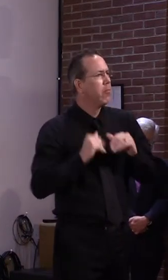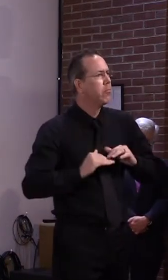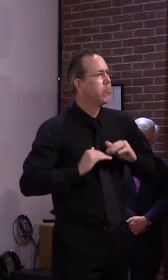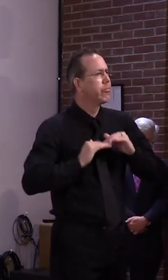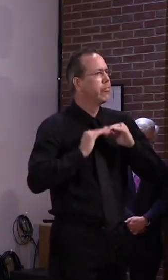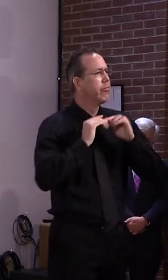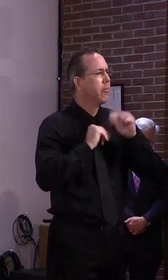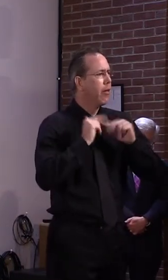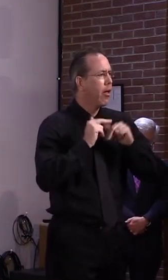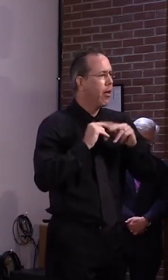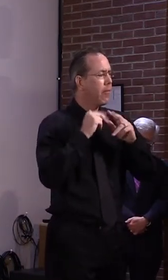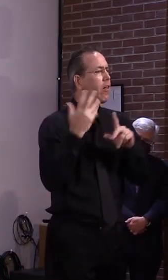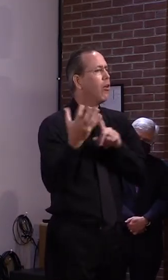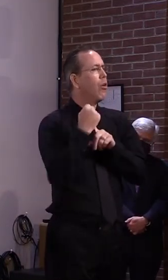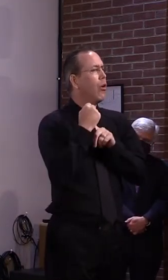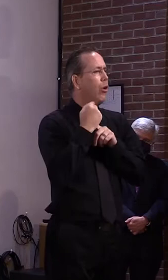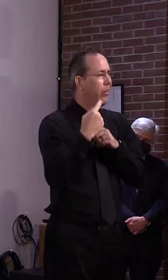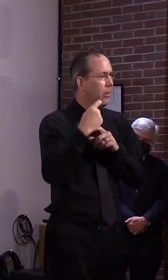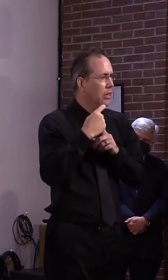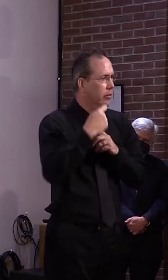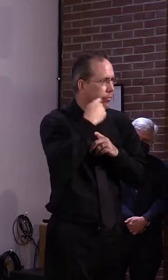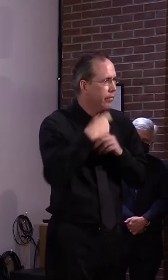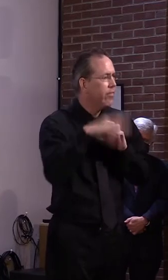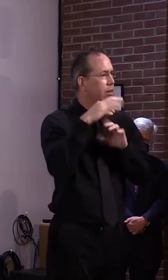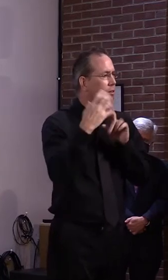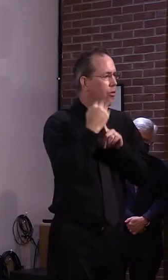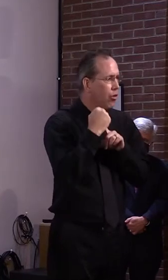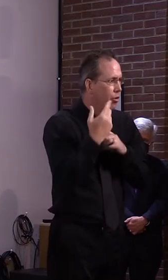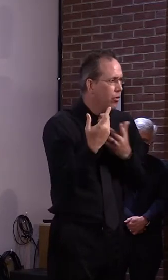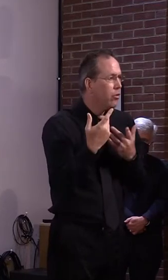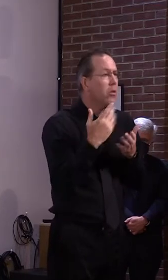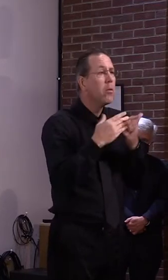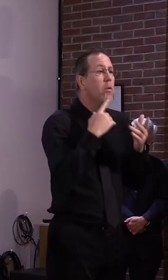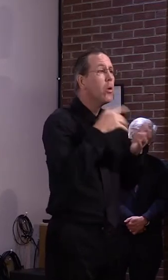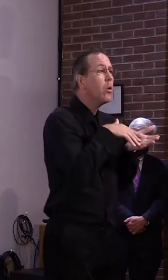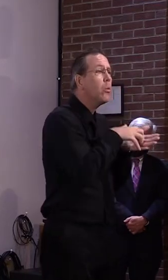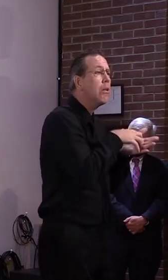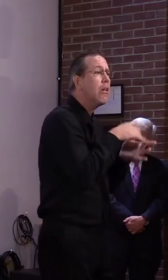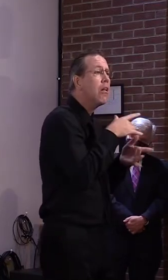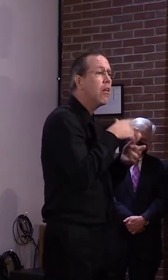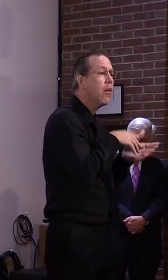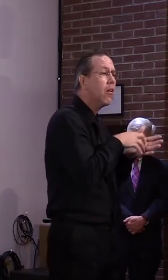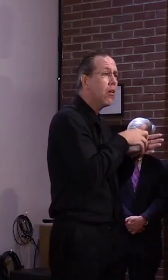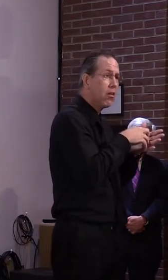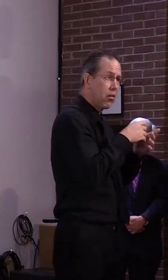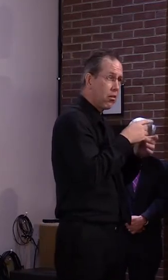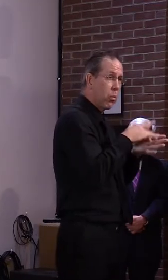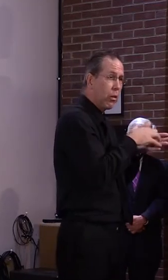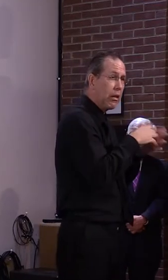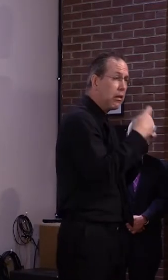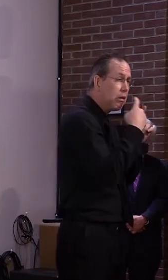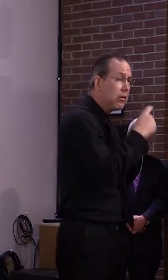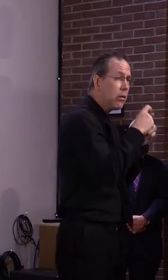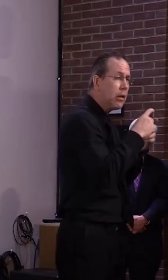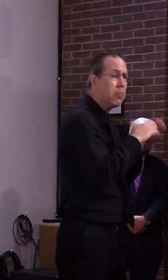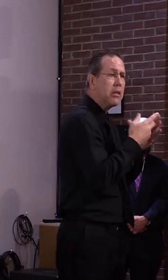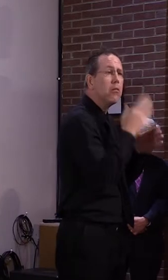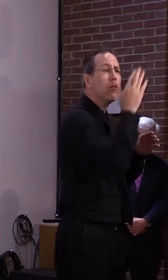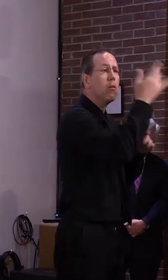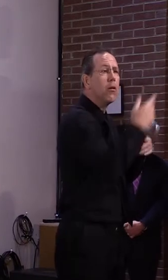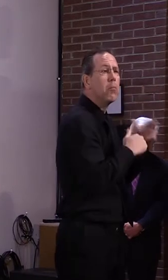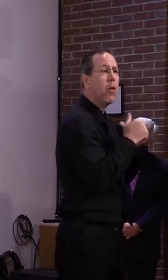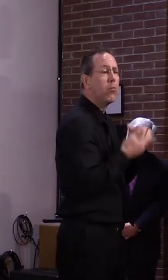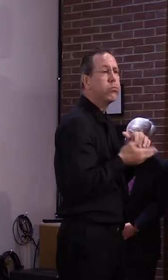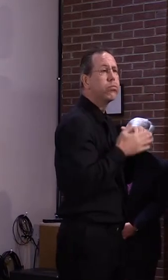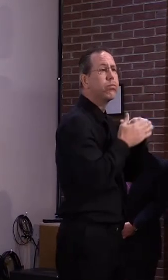more cycles, that might mean there's hardly any viral material to detect, but it is detecting it because it's